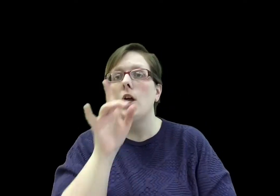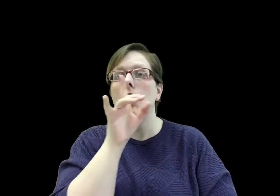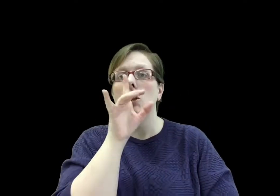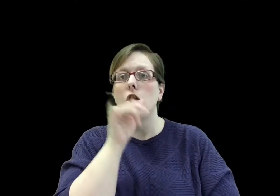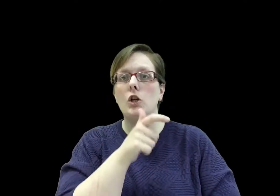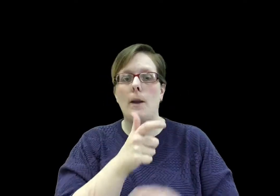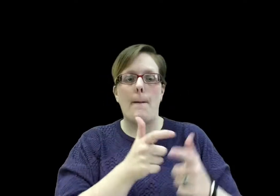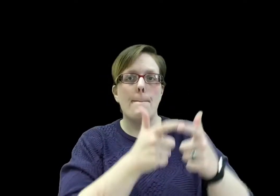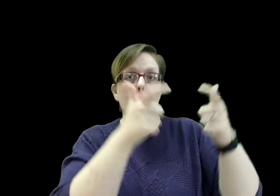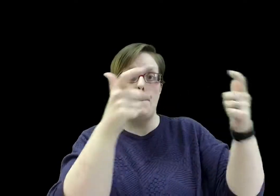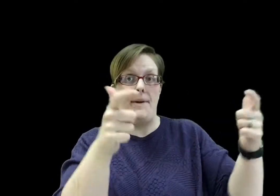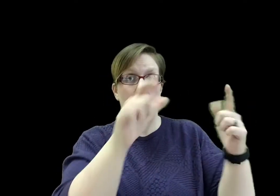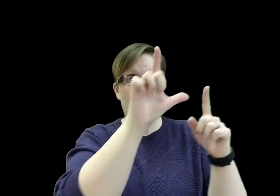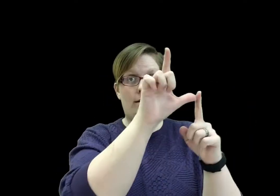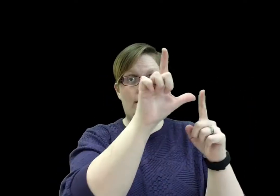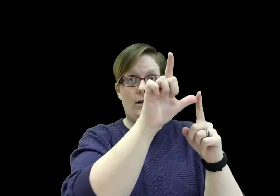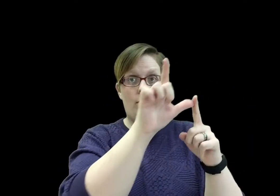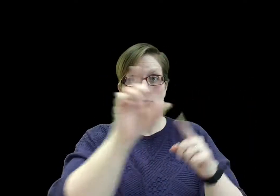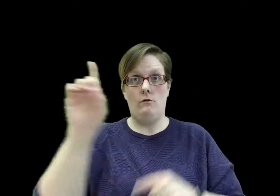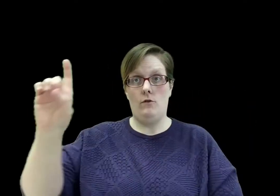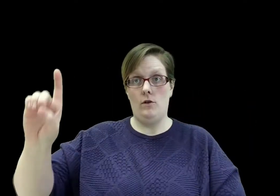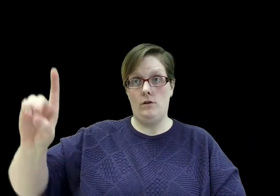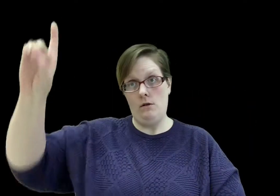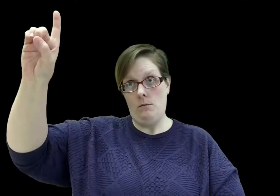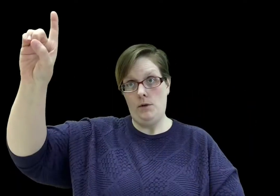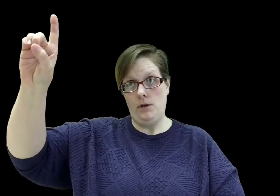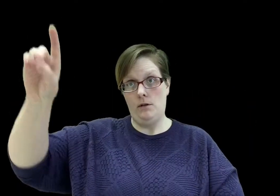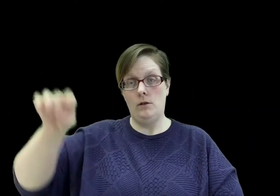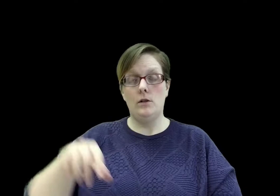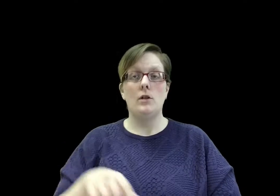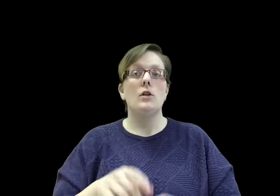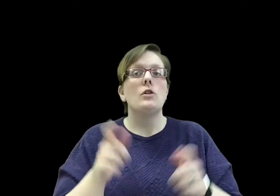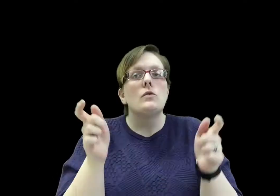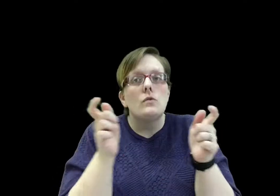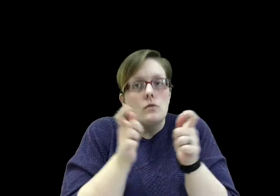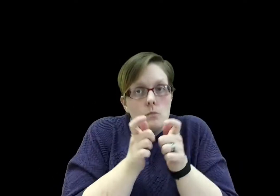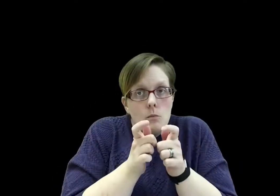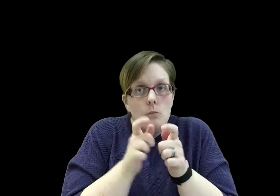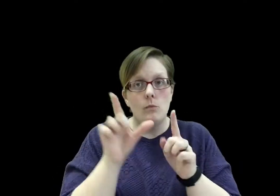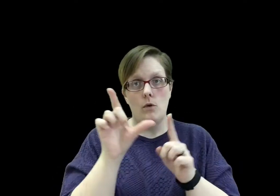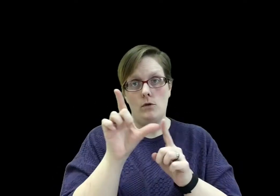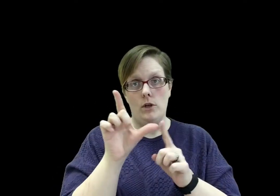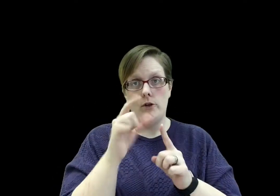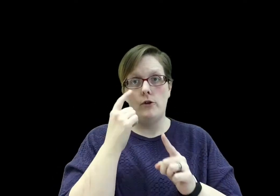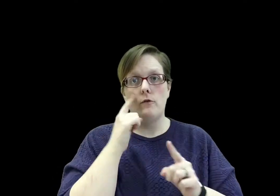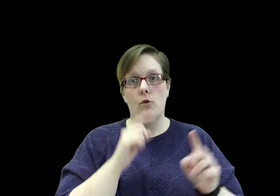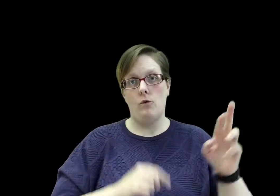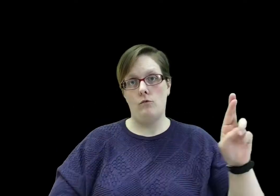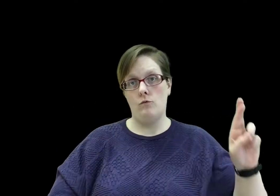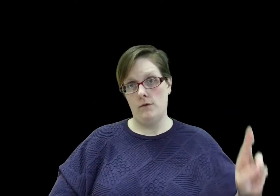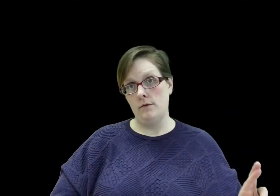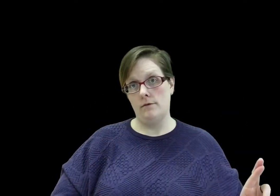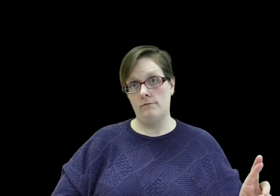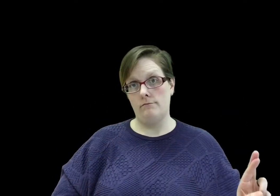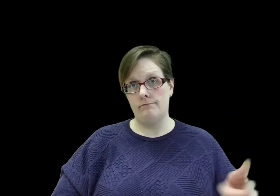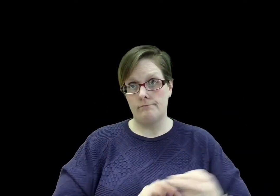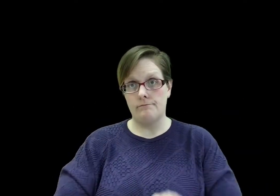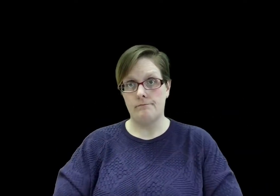So how do you show that? Well, you use capital letters for the dominant trait and lowercase letters for the recessive